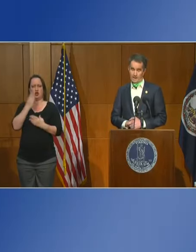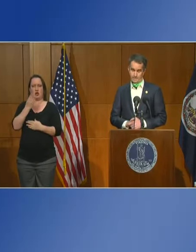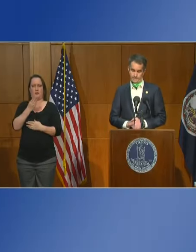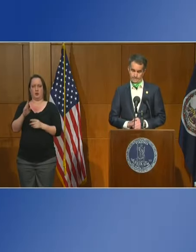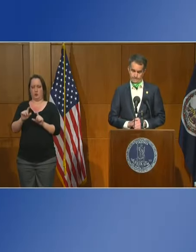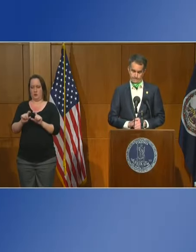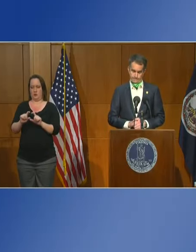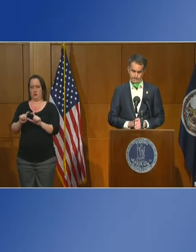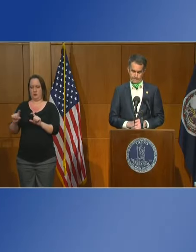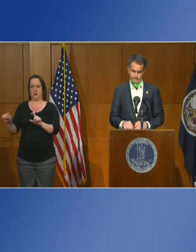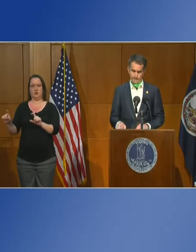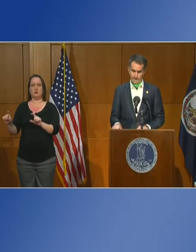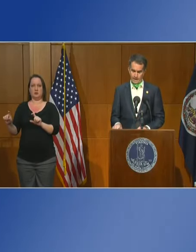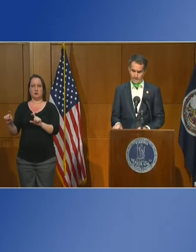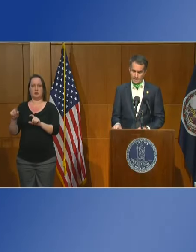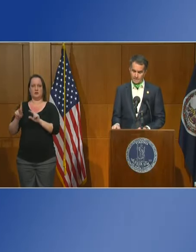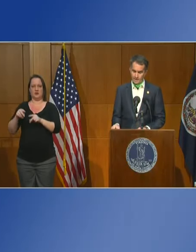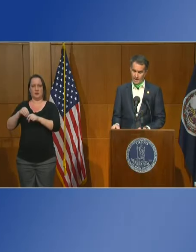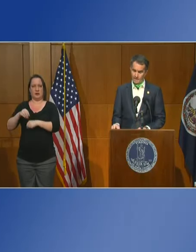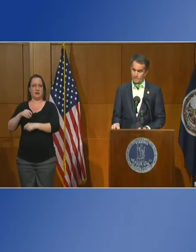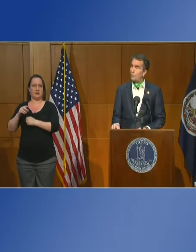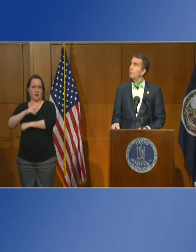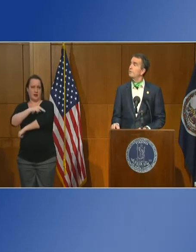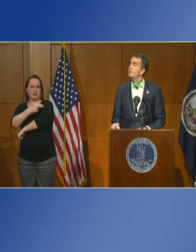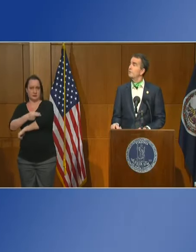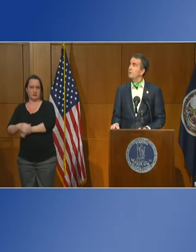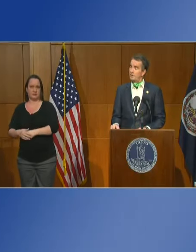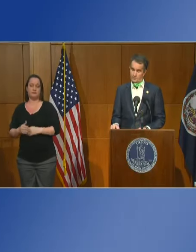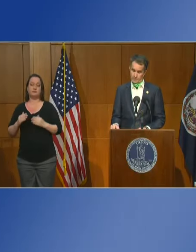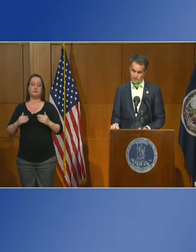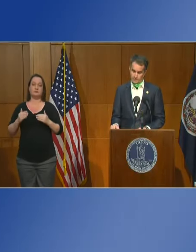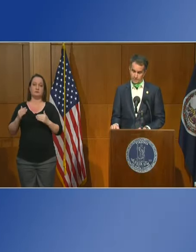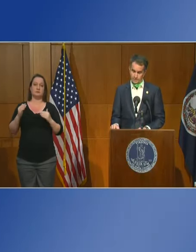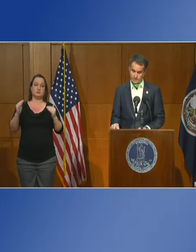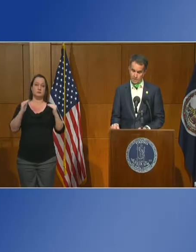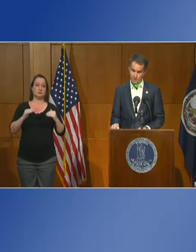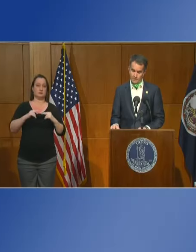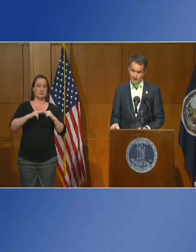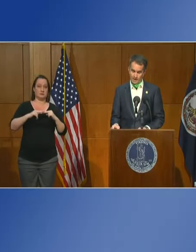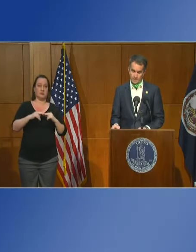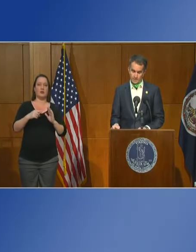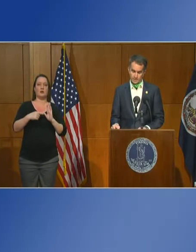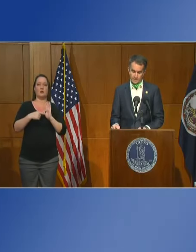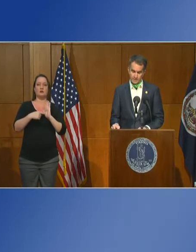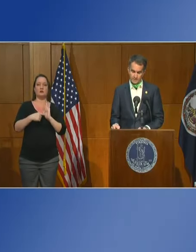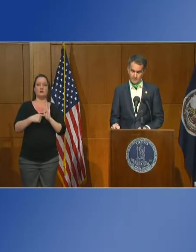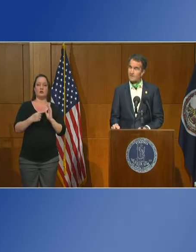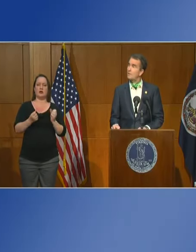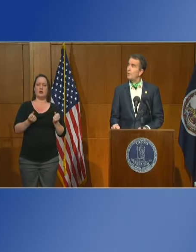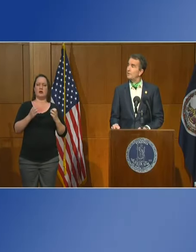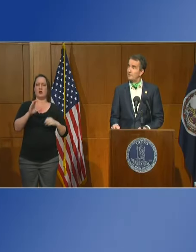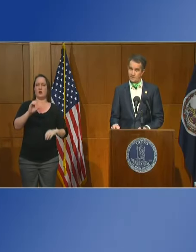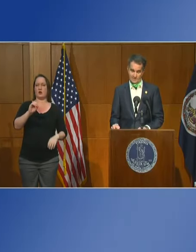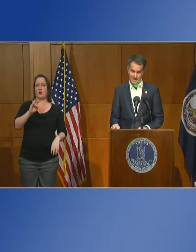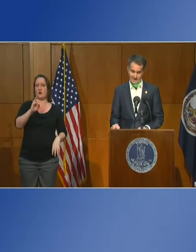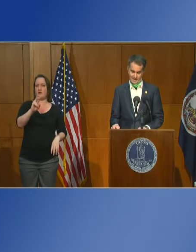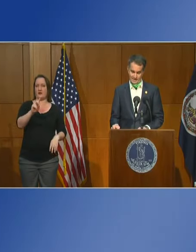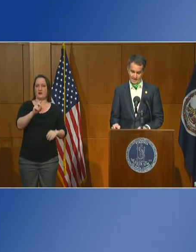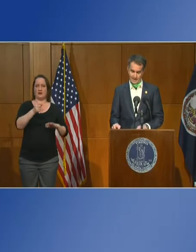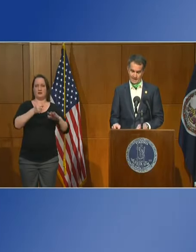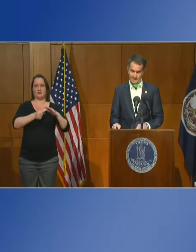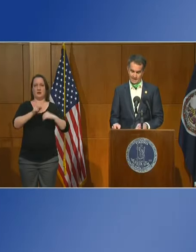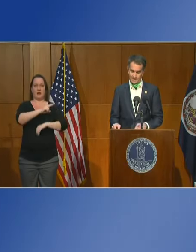at the bottom. And this slide, of course, shows COVID hospitalizations in the rest of the